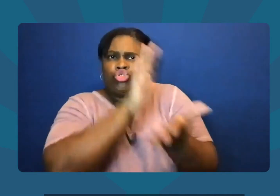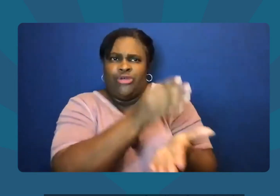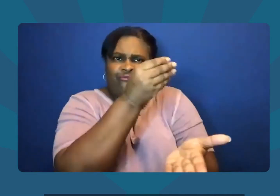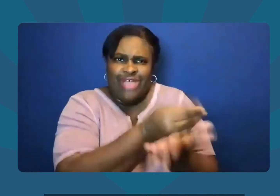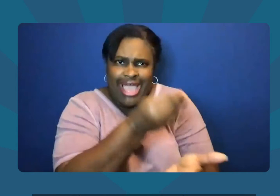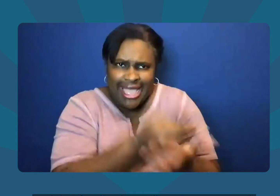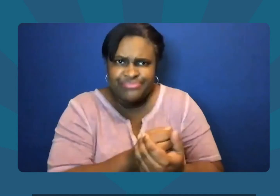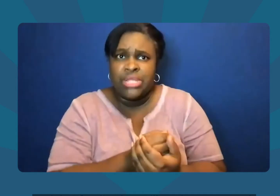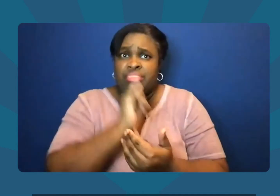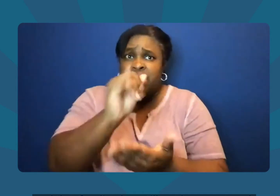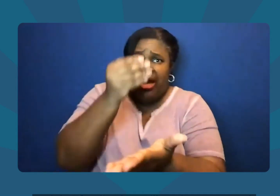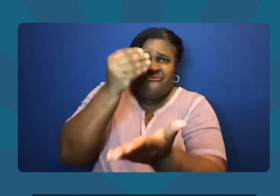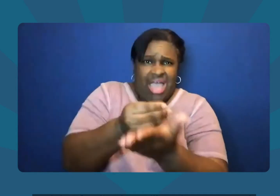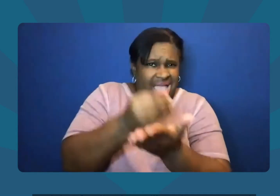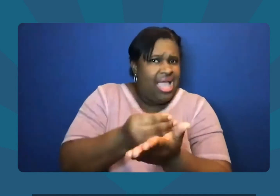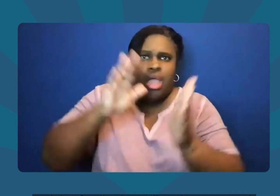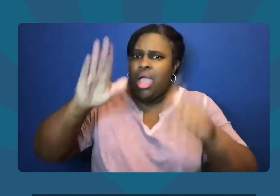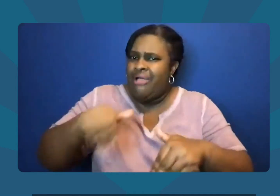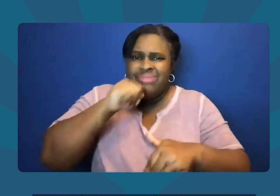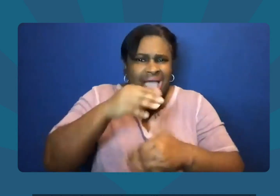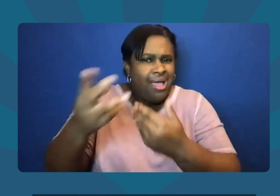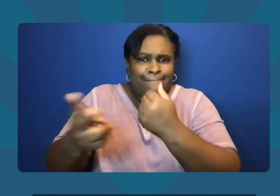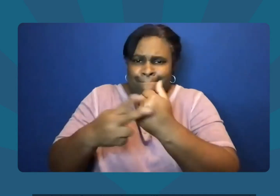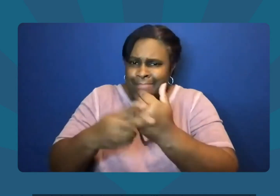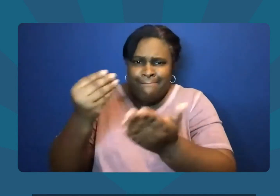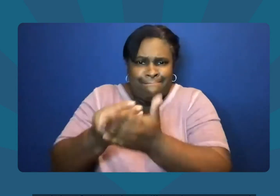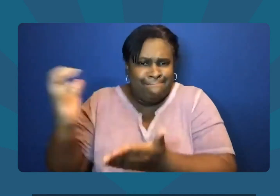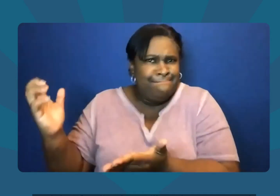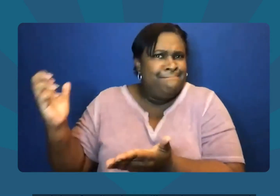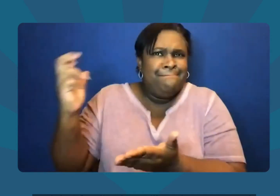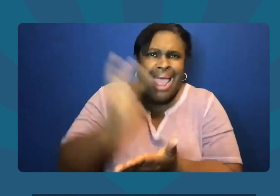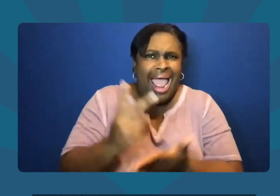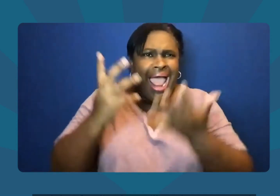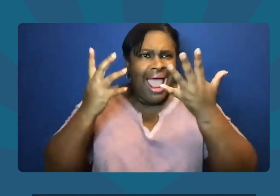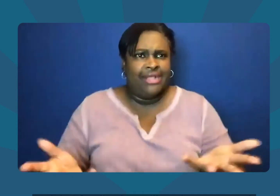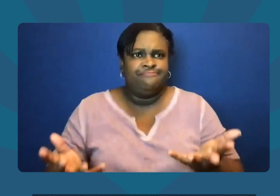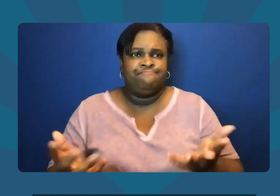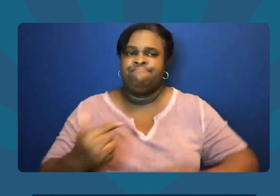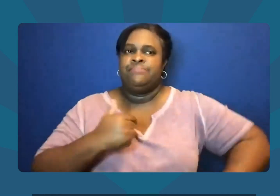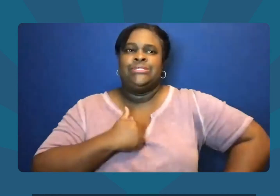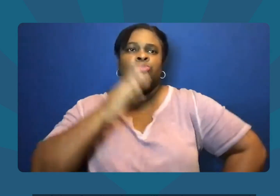schools, and that funding has still not been restored.